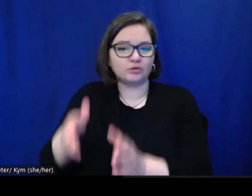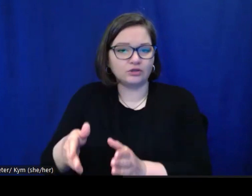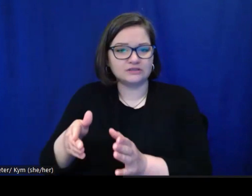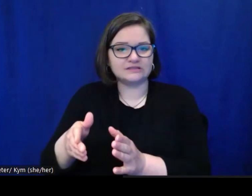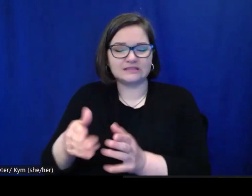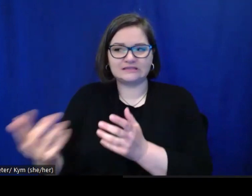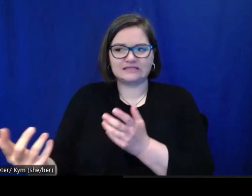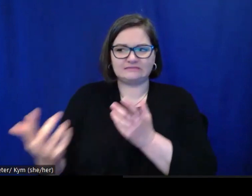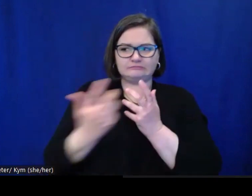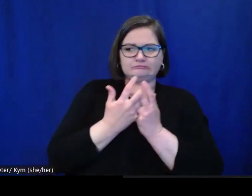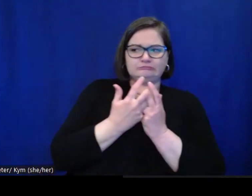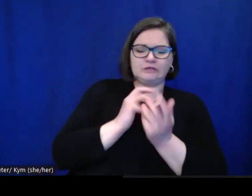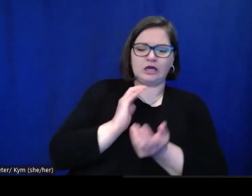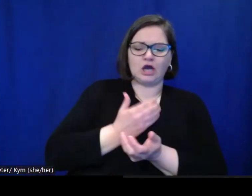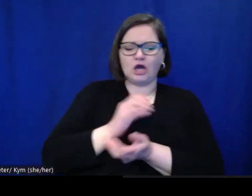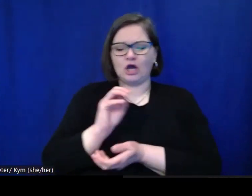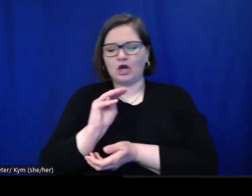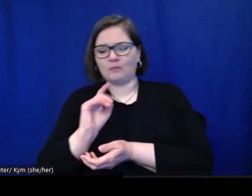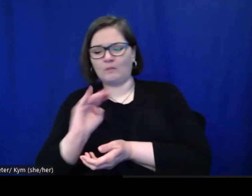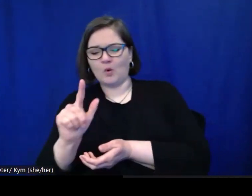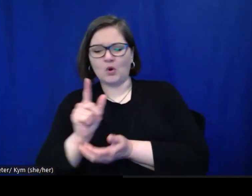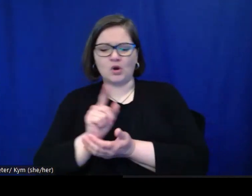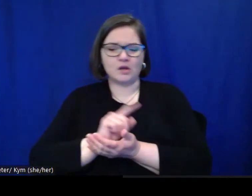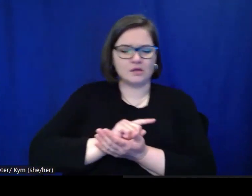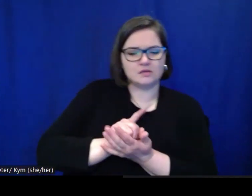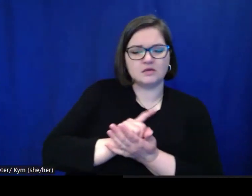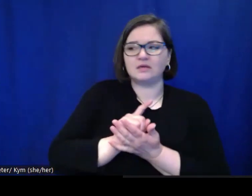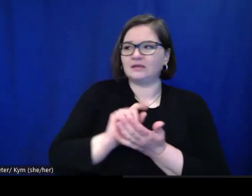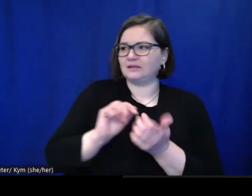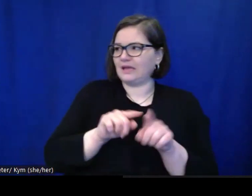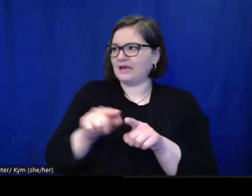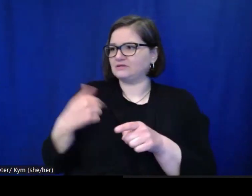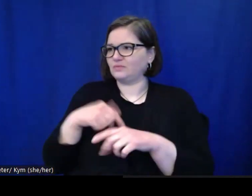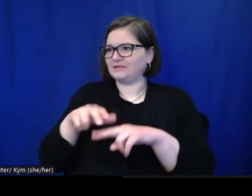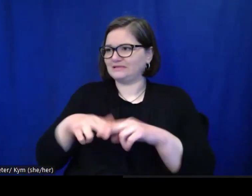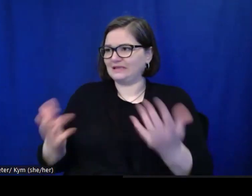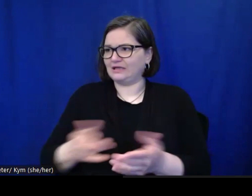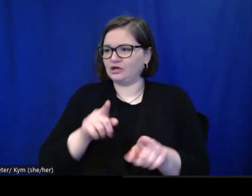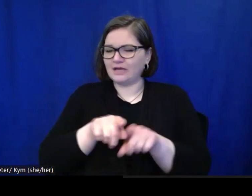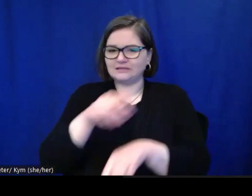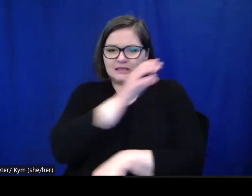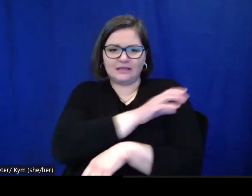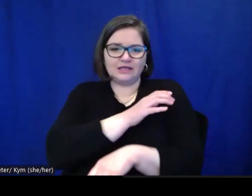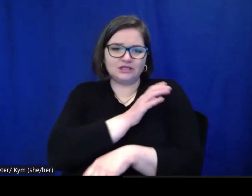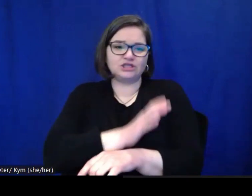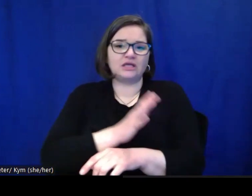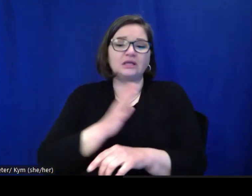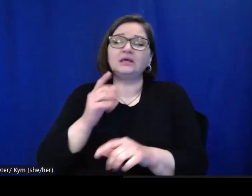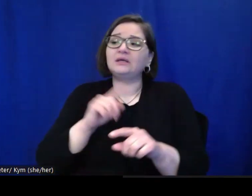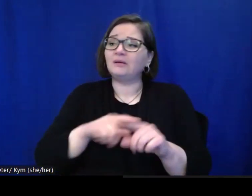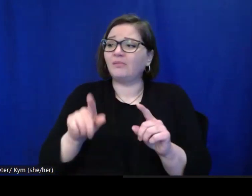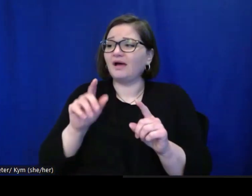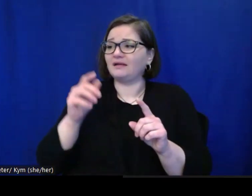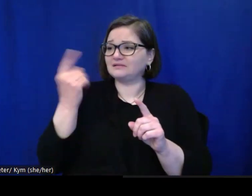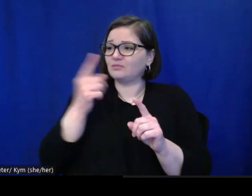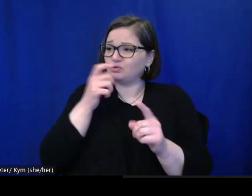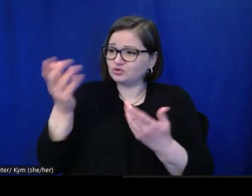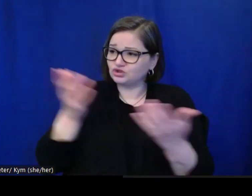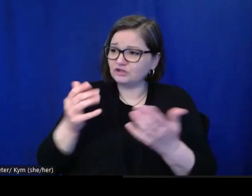moral values here as we sit here as clinicians, right? That's the daily life of someone who is serving in the